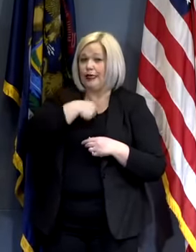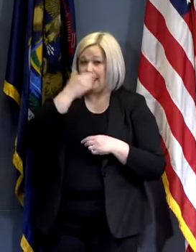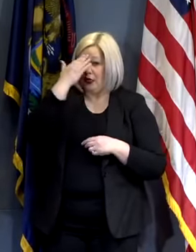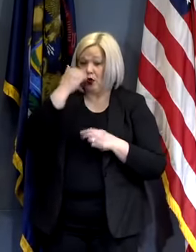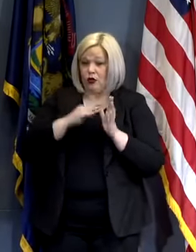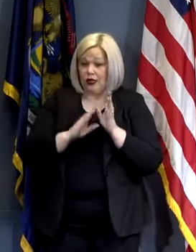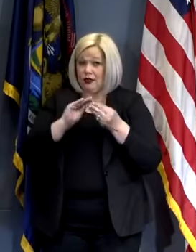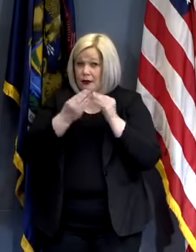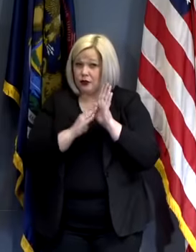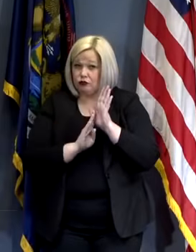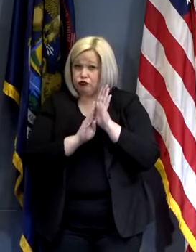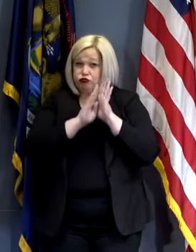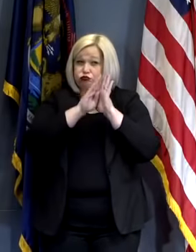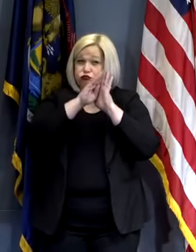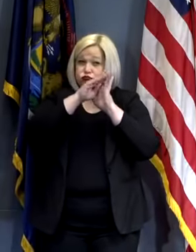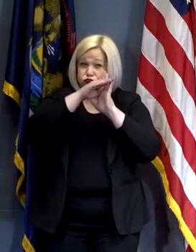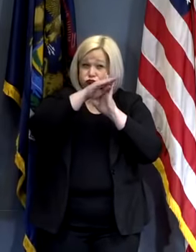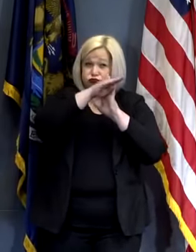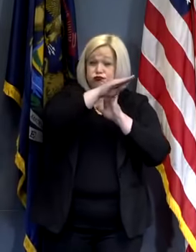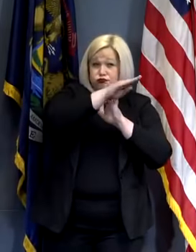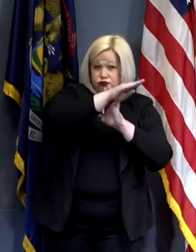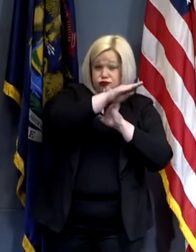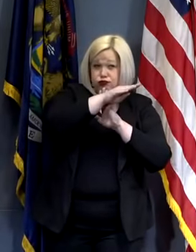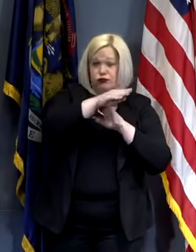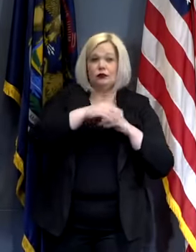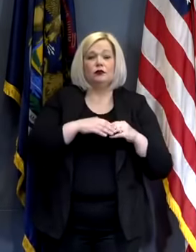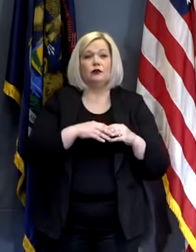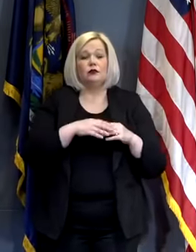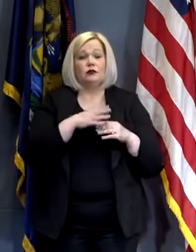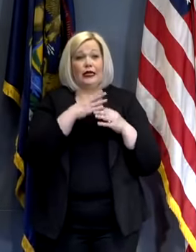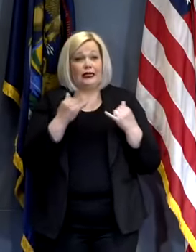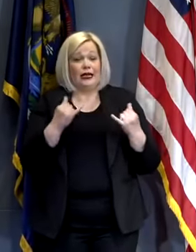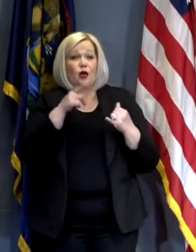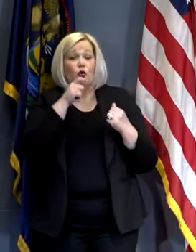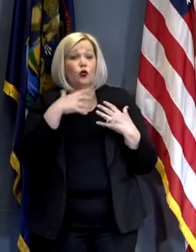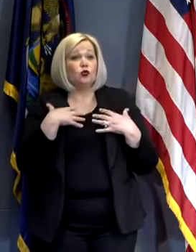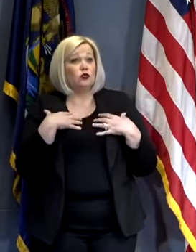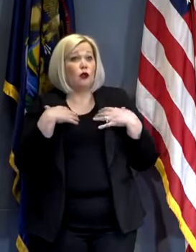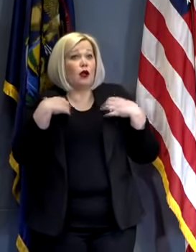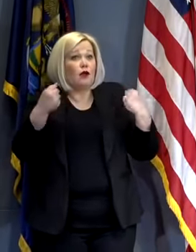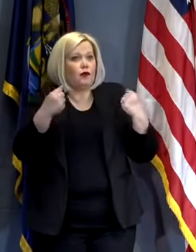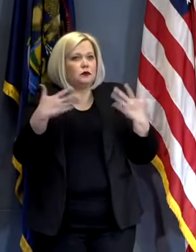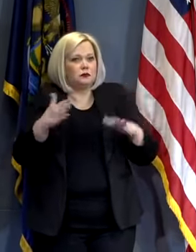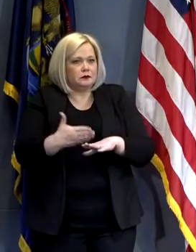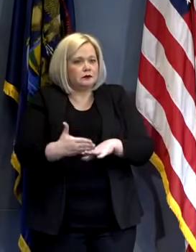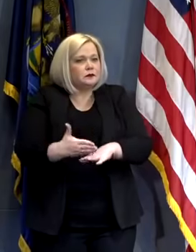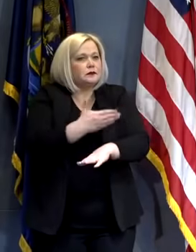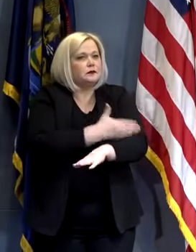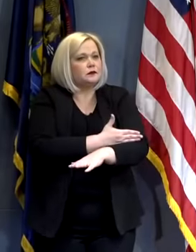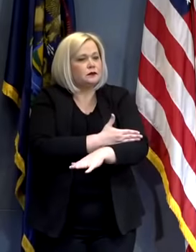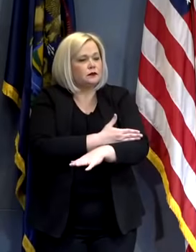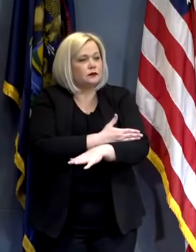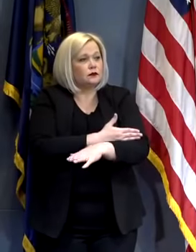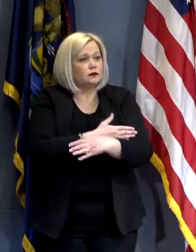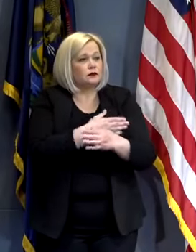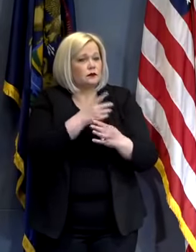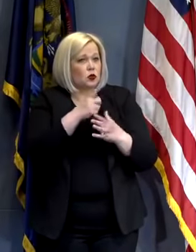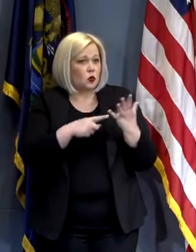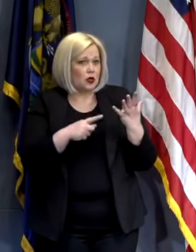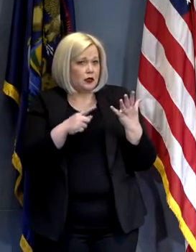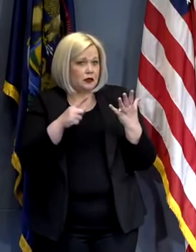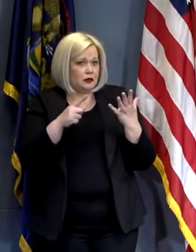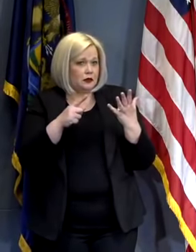flattening, that the recovery rates are improving. What can we discern from that